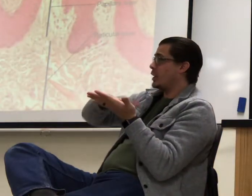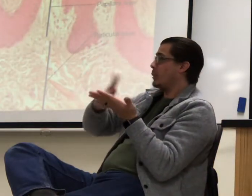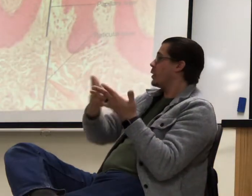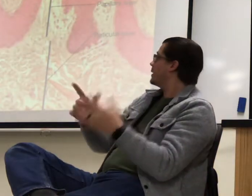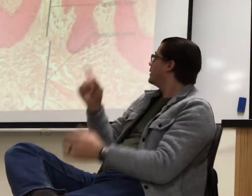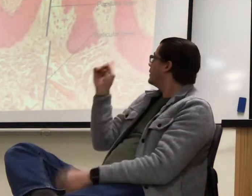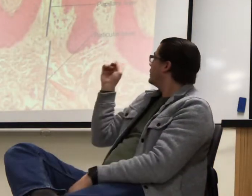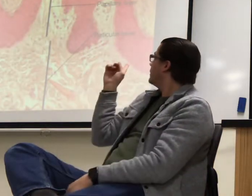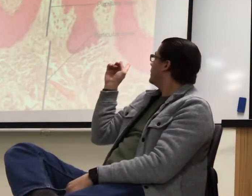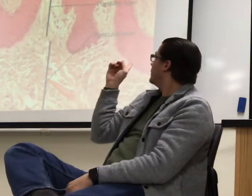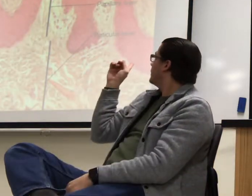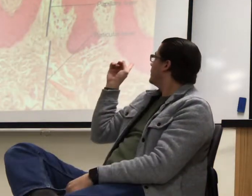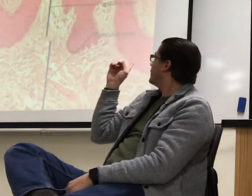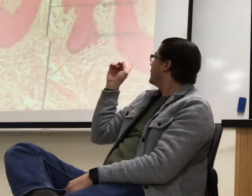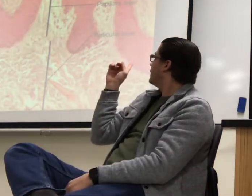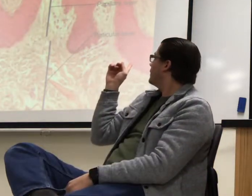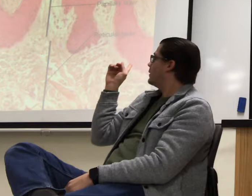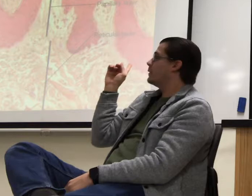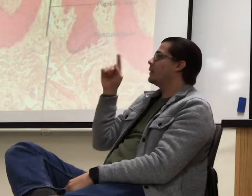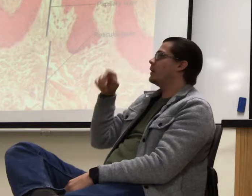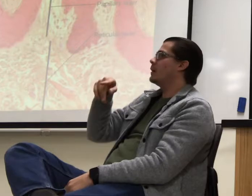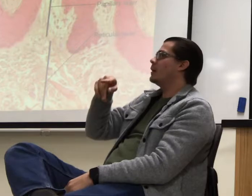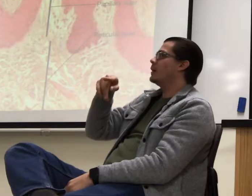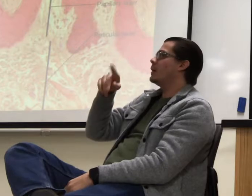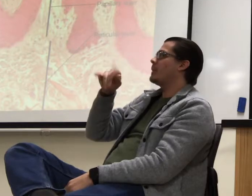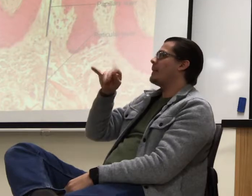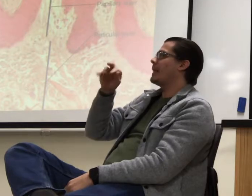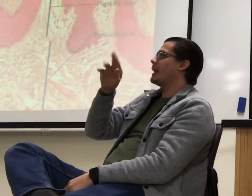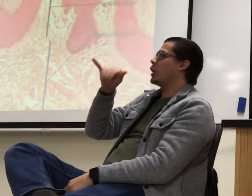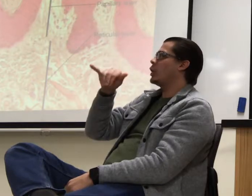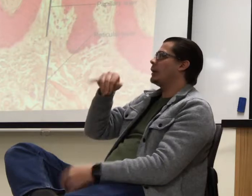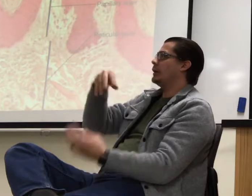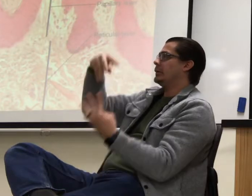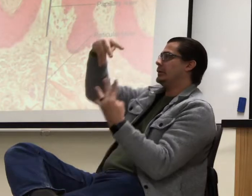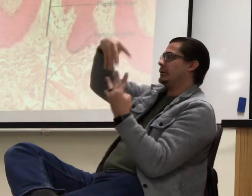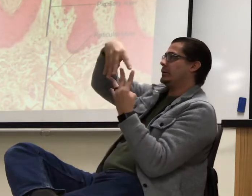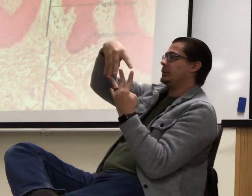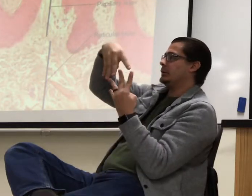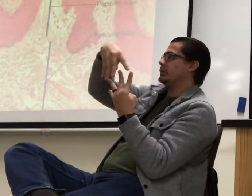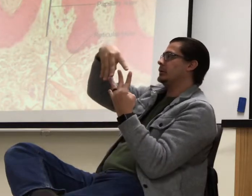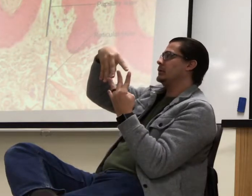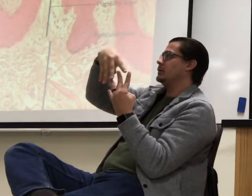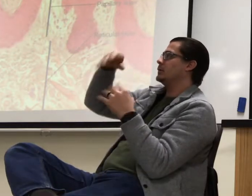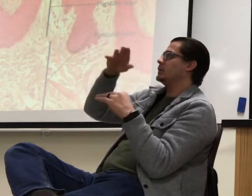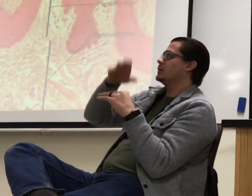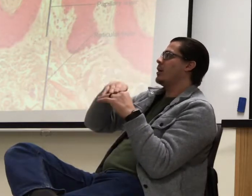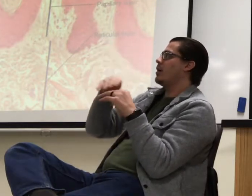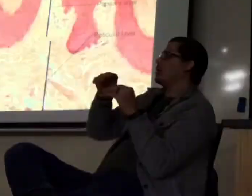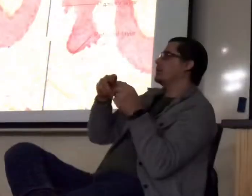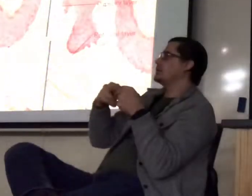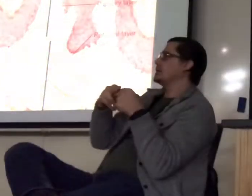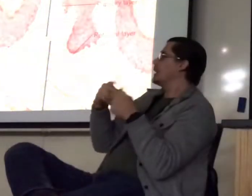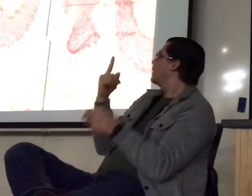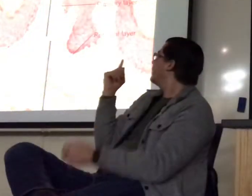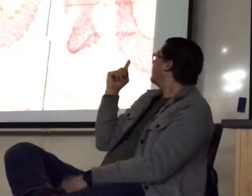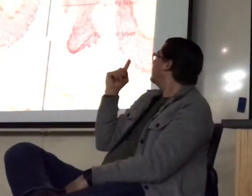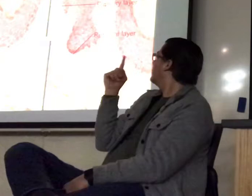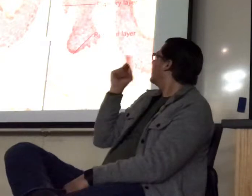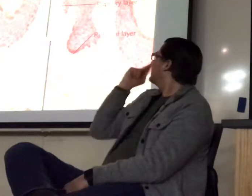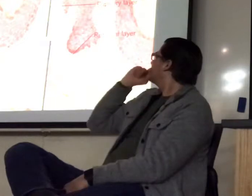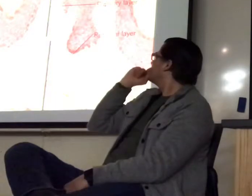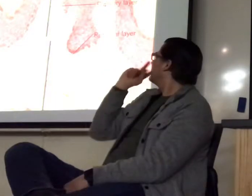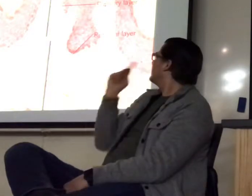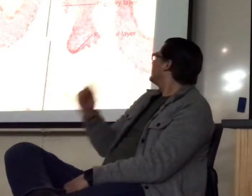Okay, here's a picture of the papillary layer and the reticular layer on our slide. And if I turn off the lights, you can kind of see